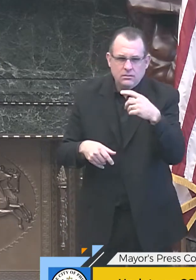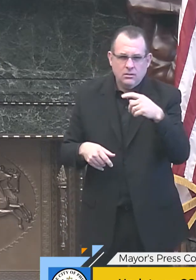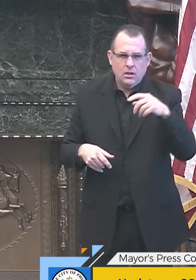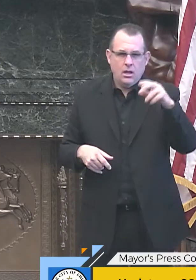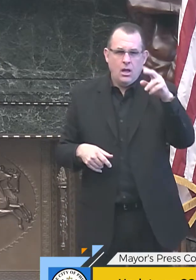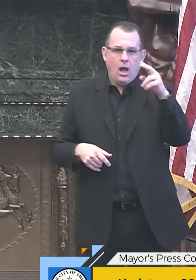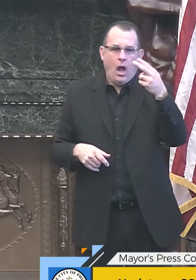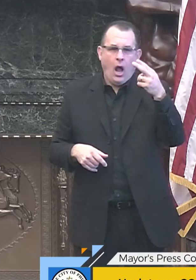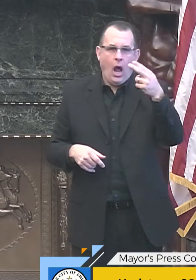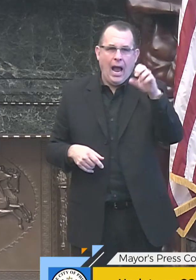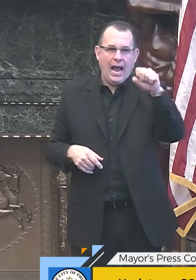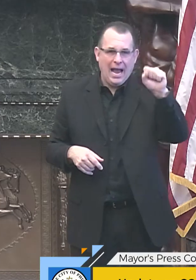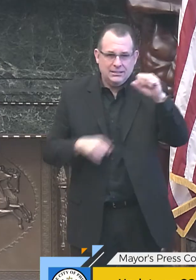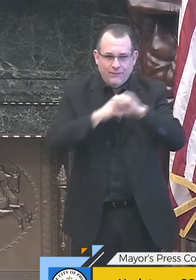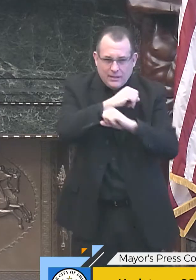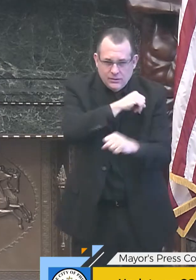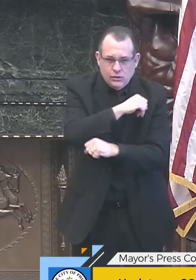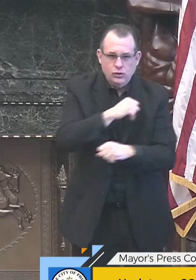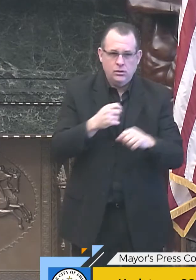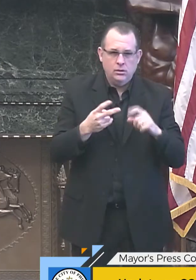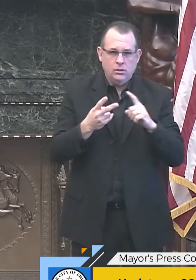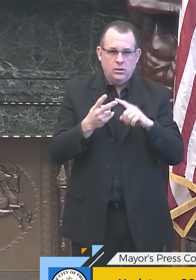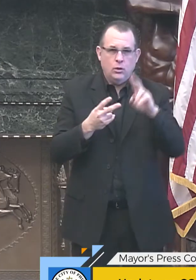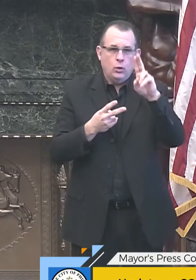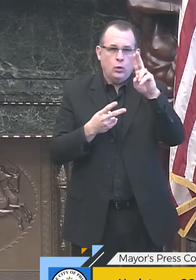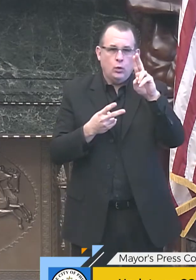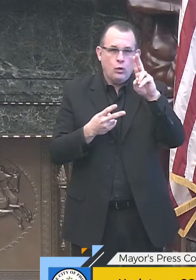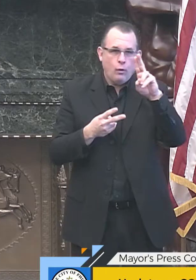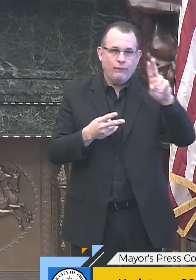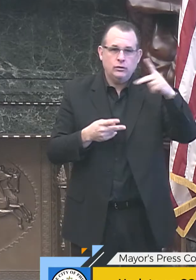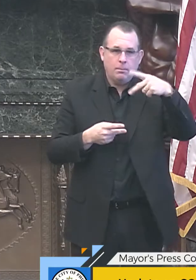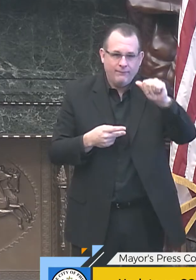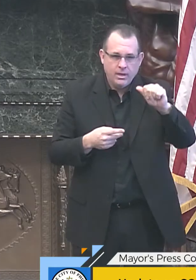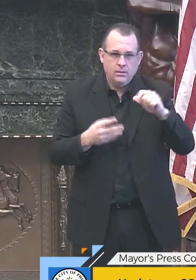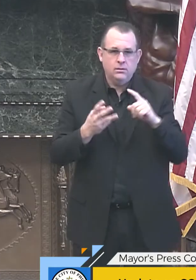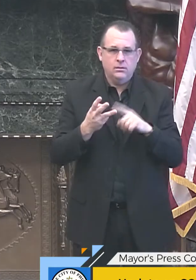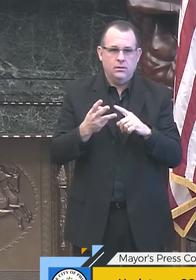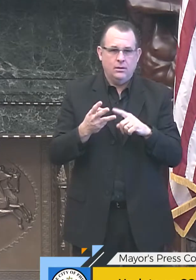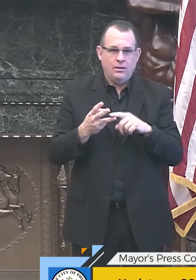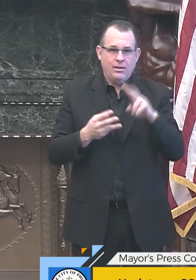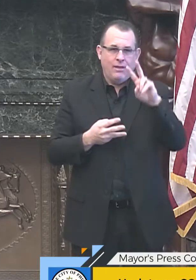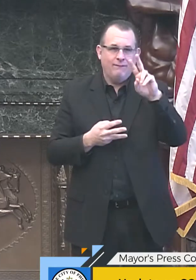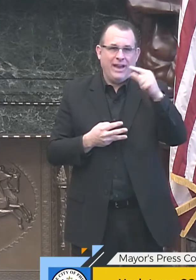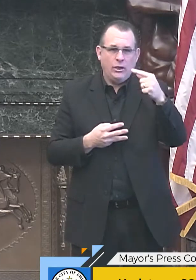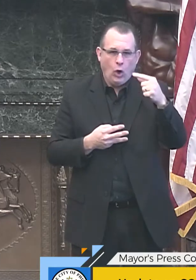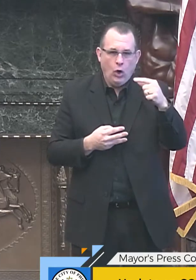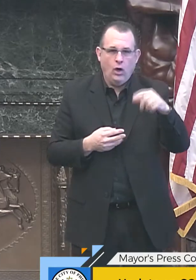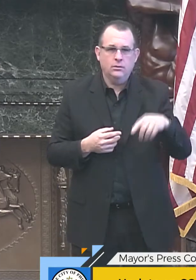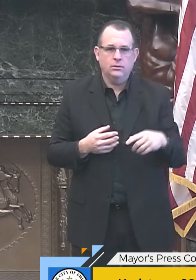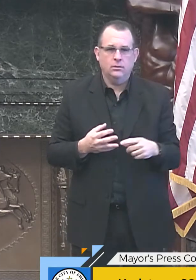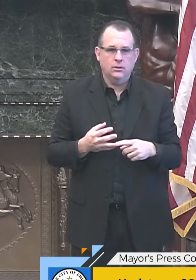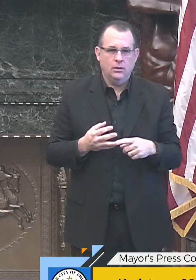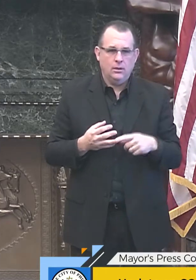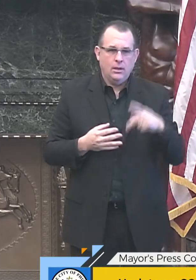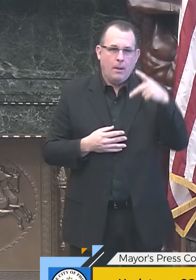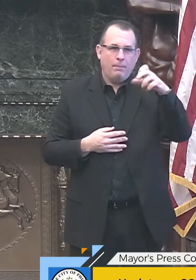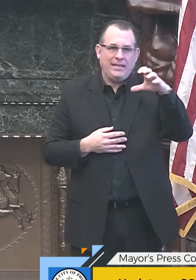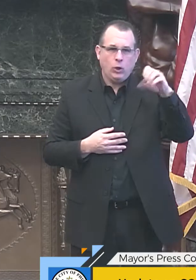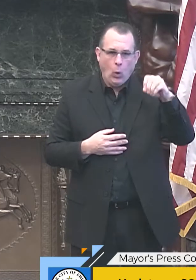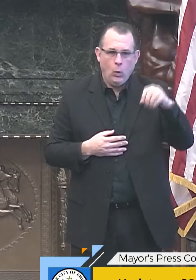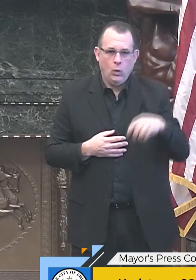Pennsylvania, Vanguard, PICO, NRG, the Wiener Family Foundation, Connolly